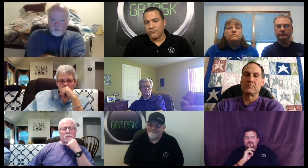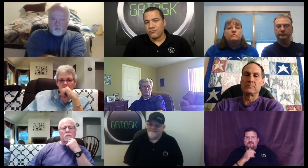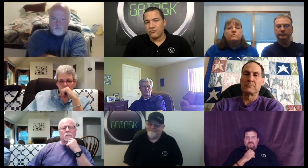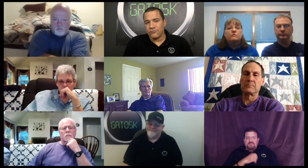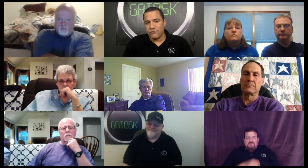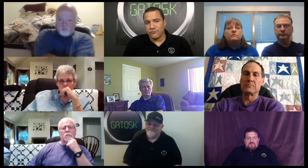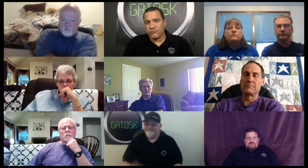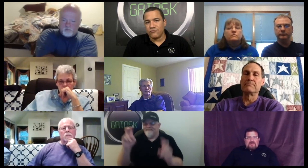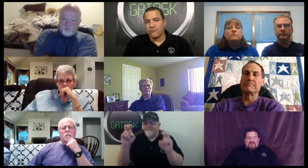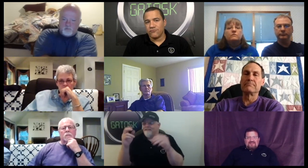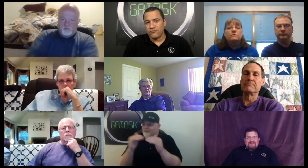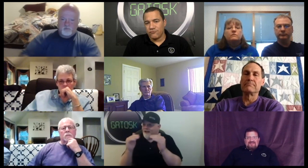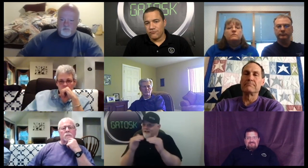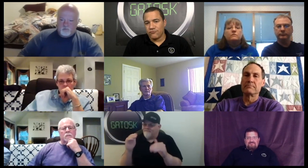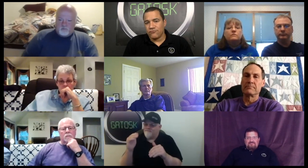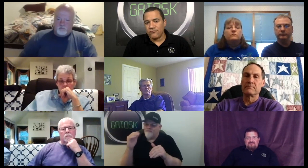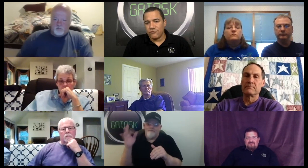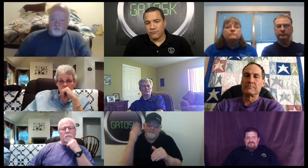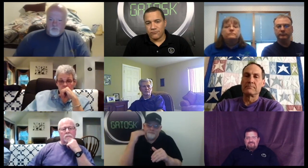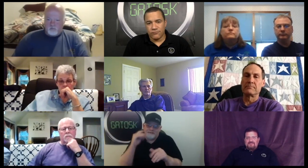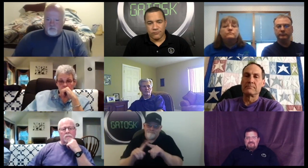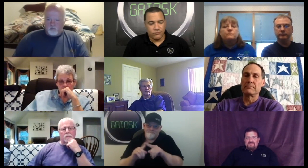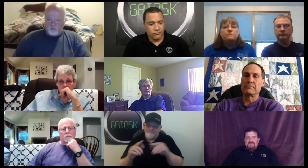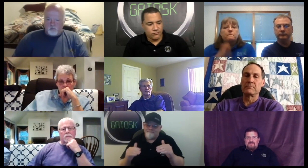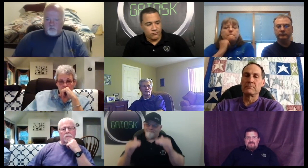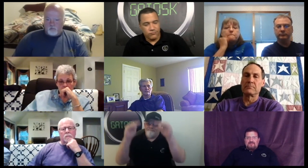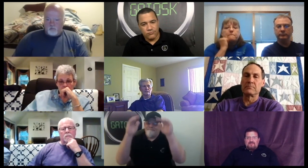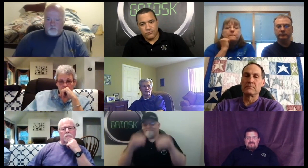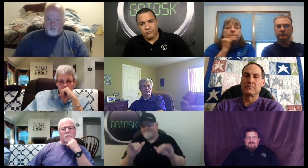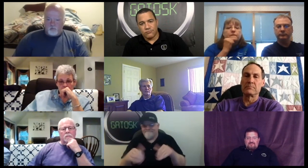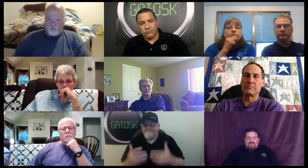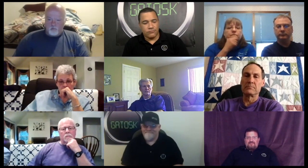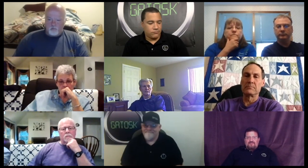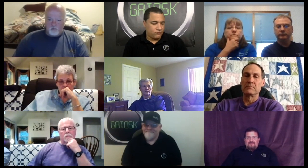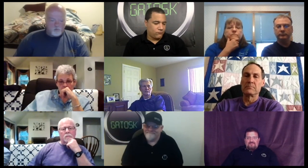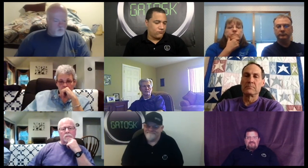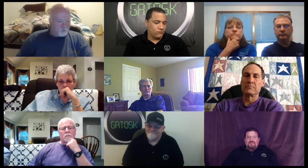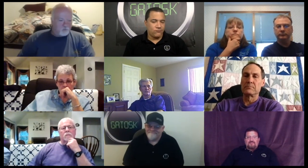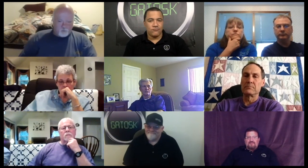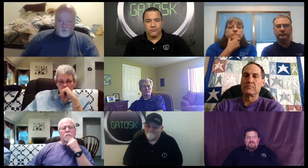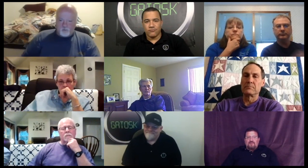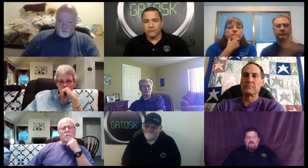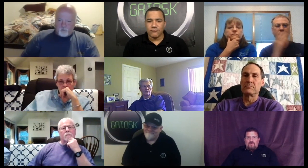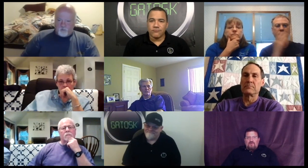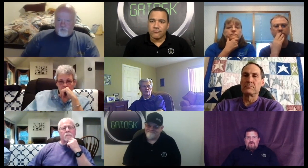network, and it's a great opportunity. So you need to base it on your level of experience, and you can move